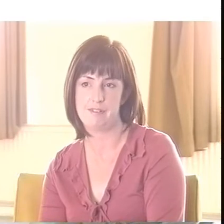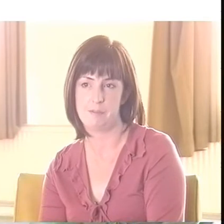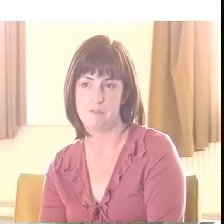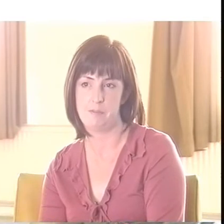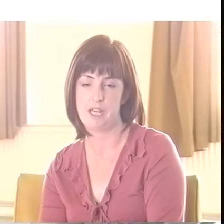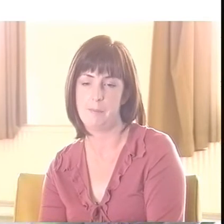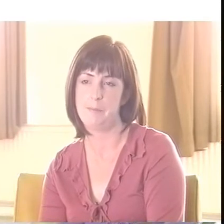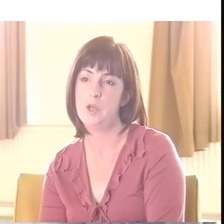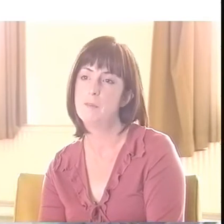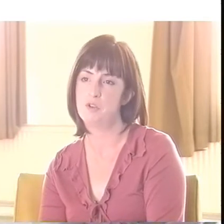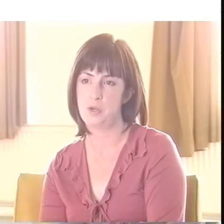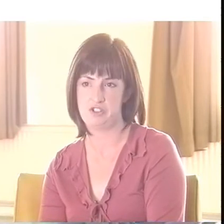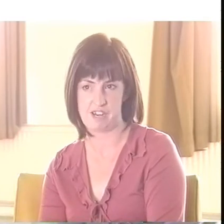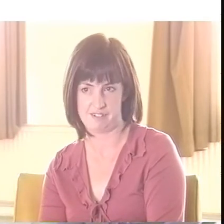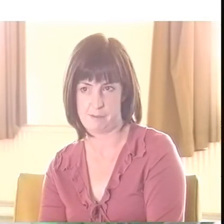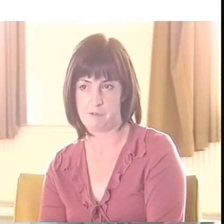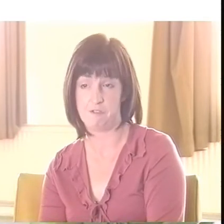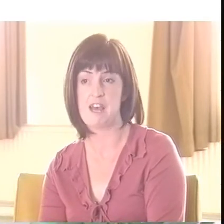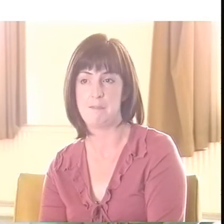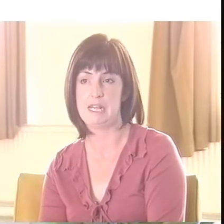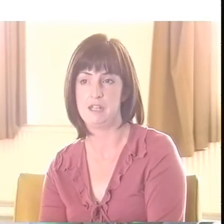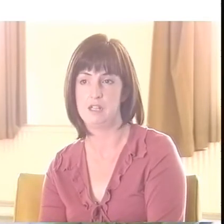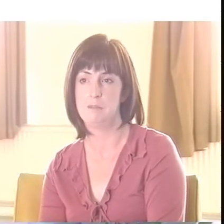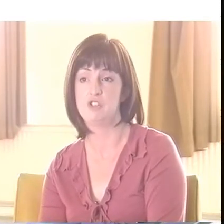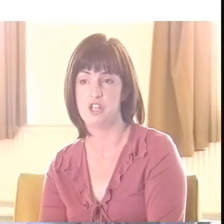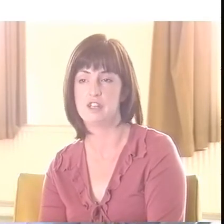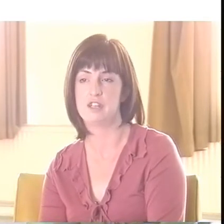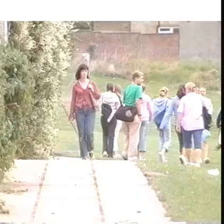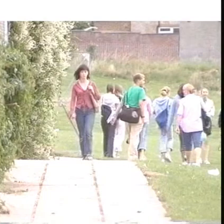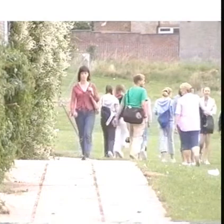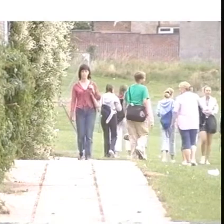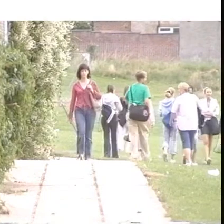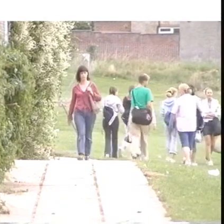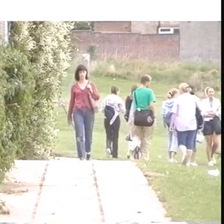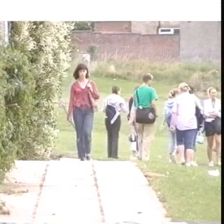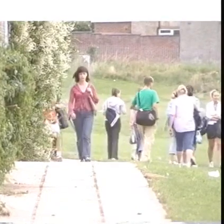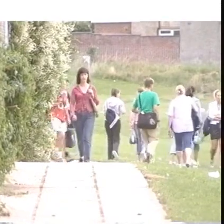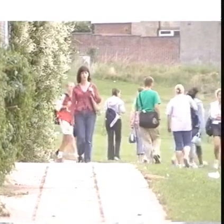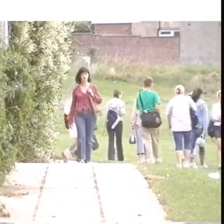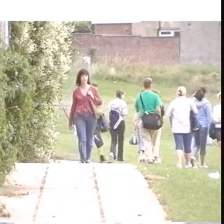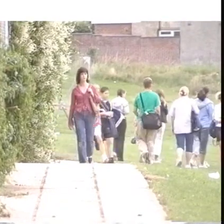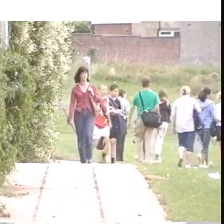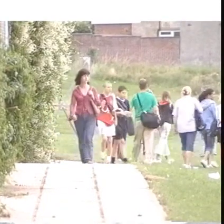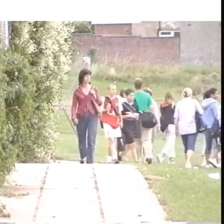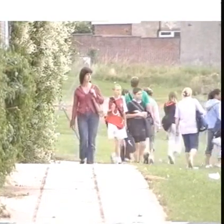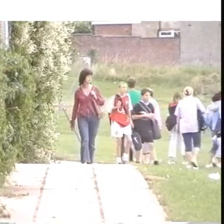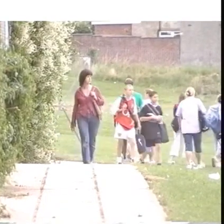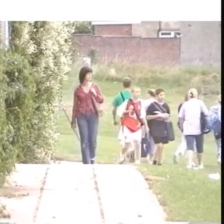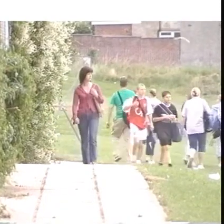them to become a much more interactive member of the family, much younger. In my experience, signing with my daughter and the hundreds